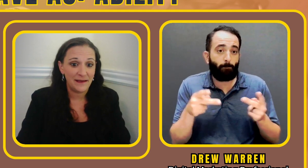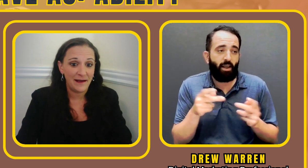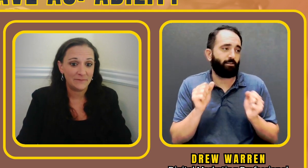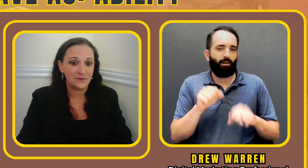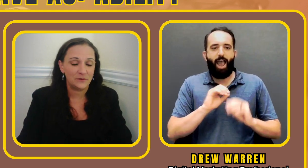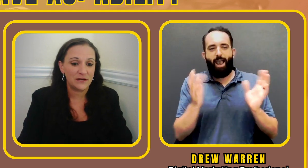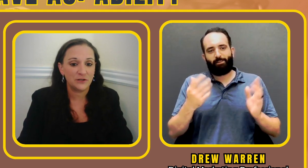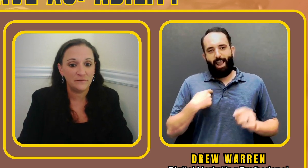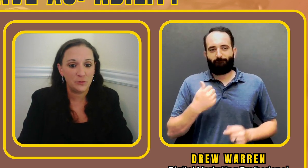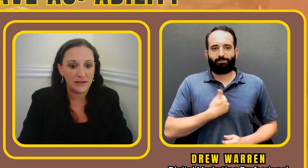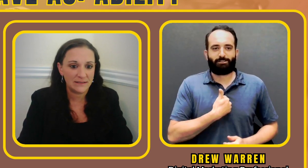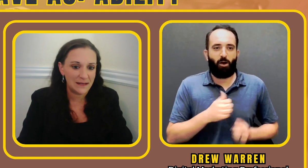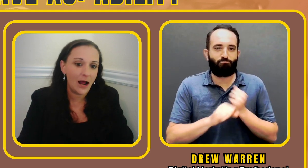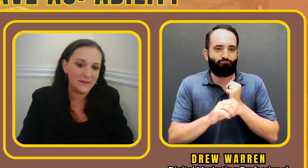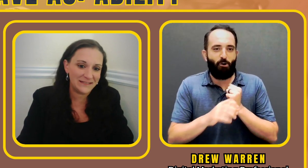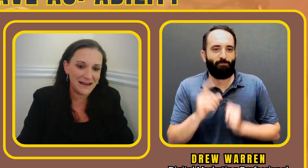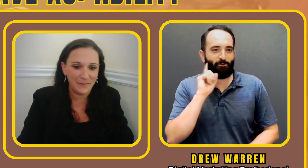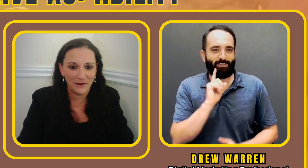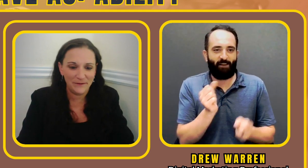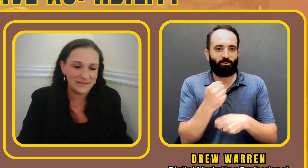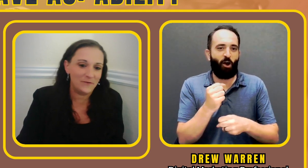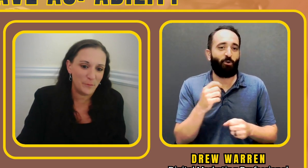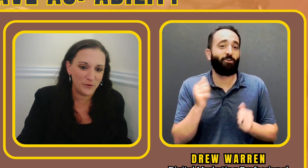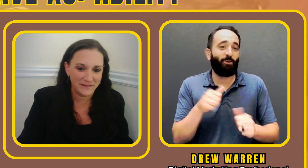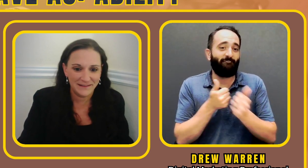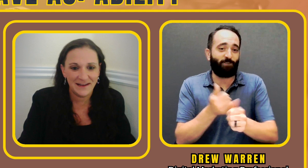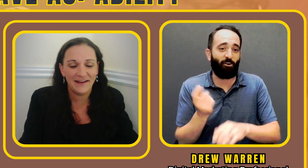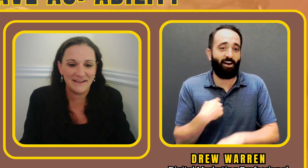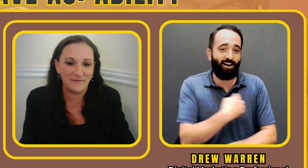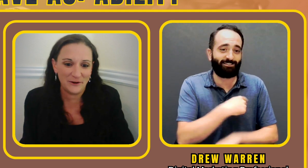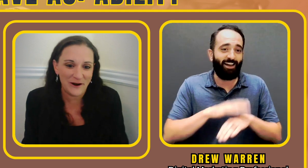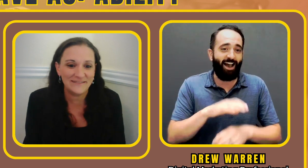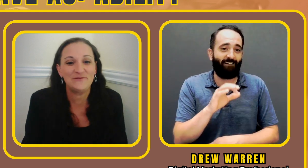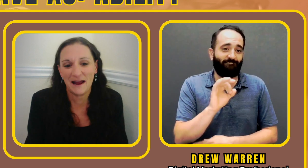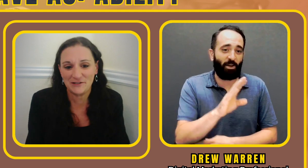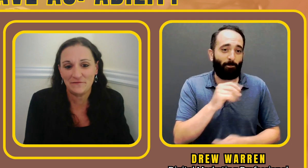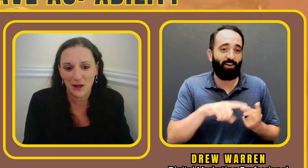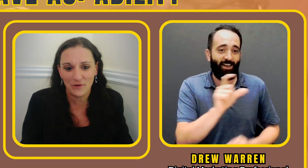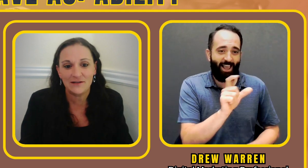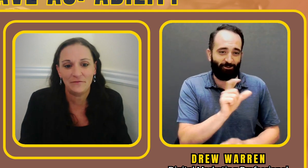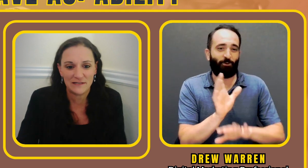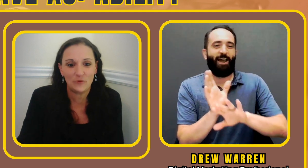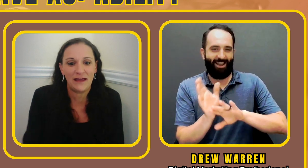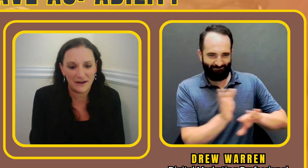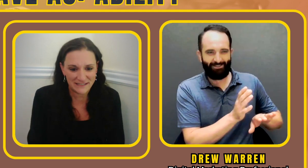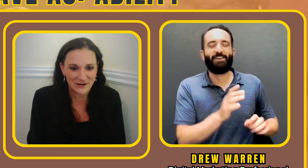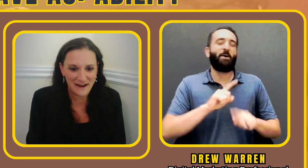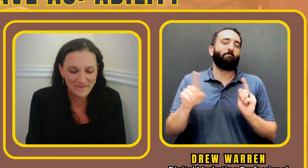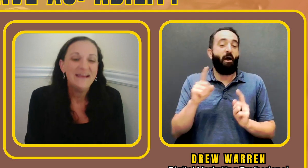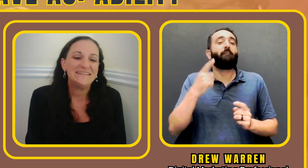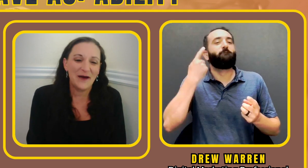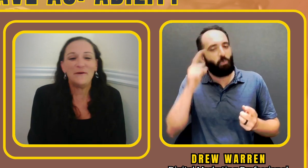Sure. Yeah, absolutely. There's actually a few places that obviously I'm going to be self-promoting the Deaf Lacrosse. So you can actually follow us on Facebook and on